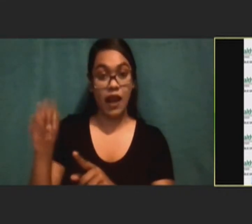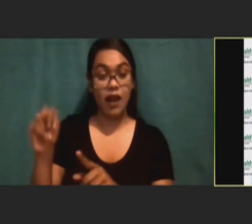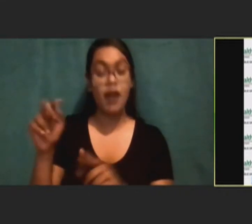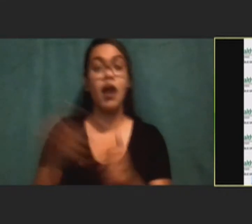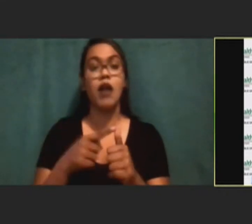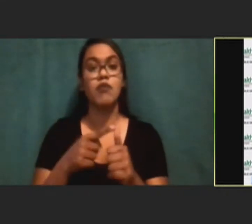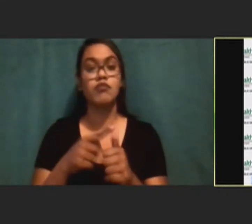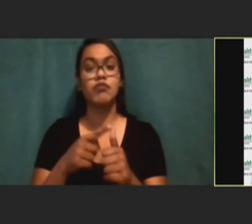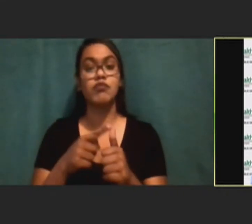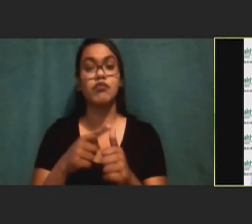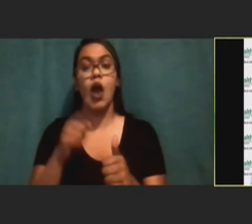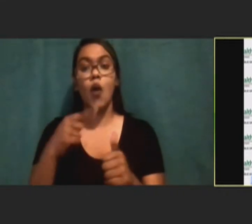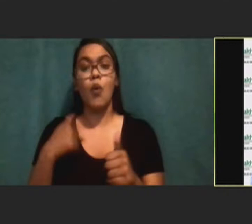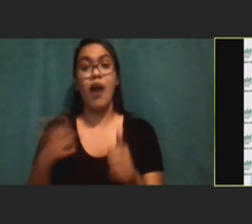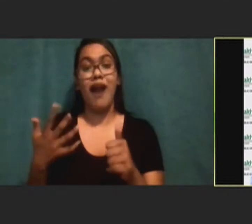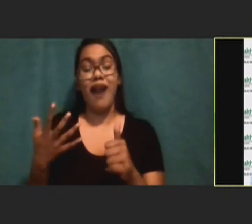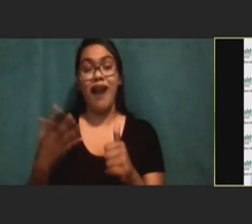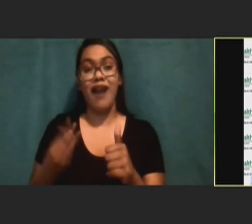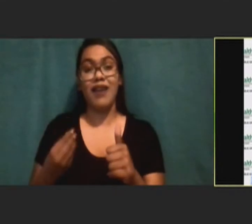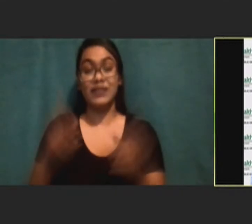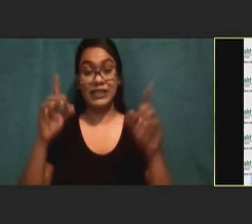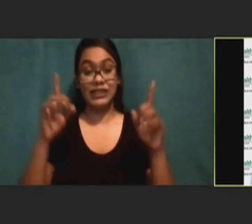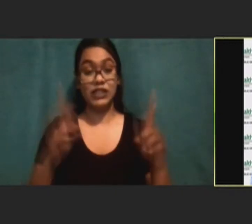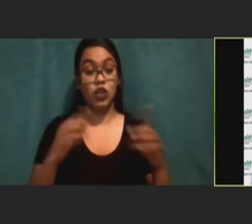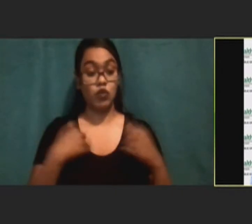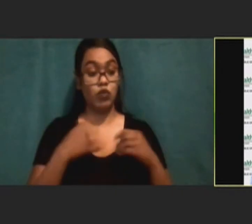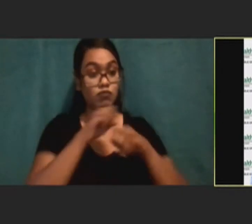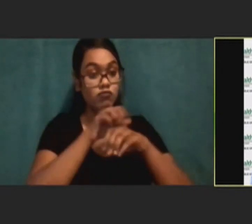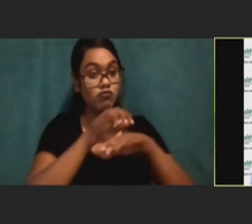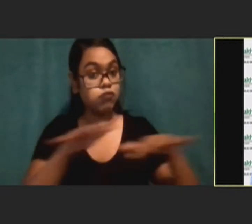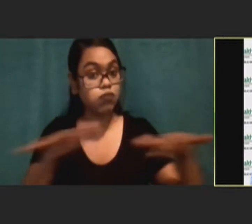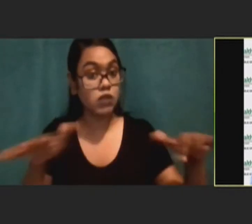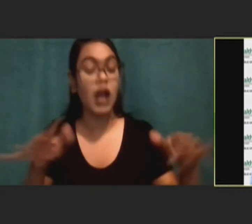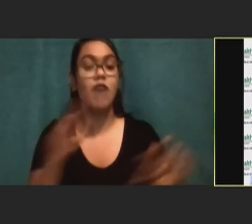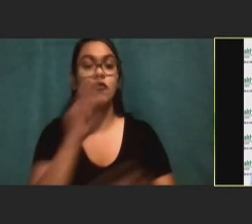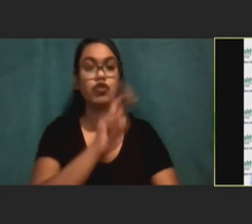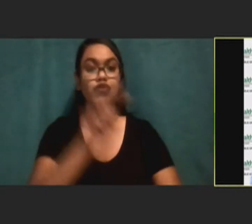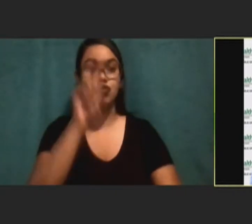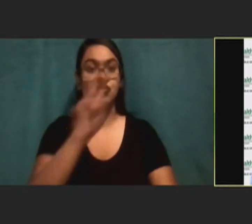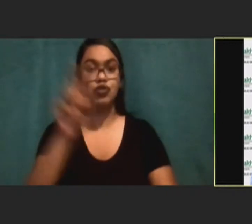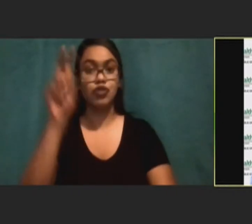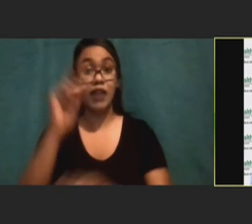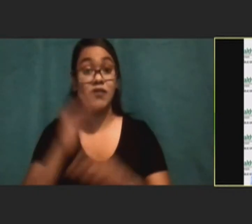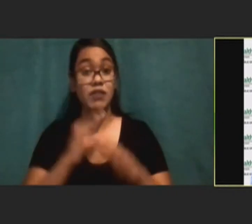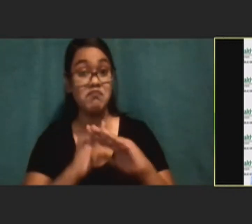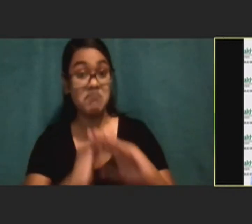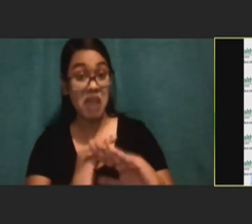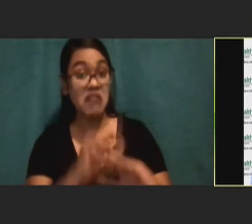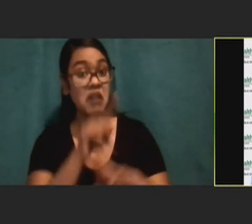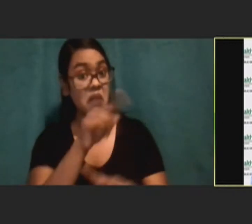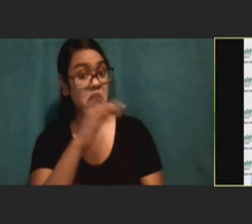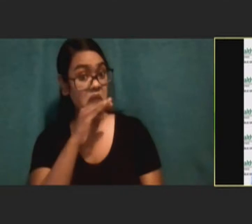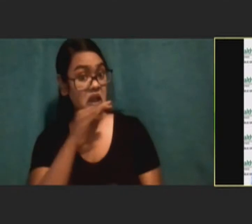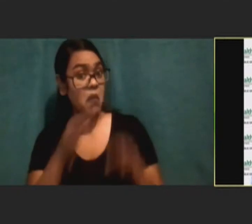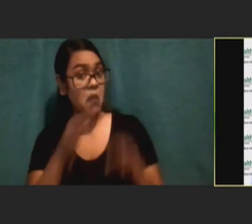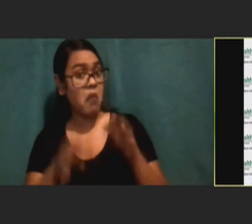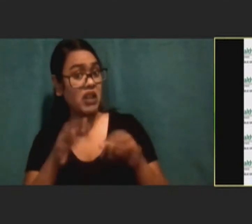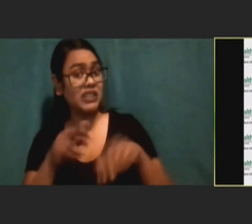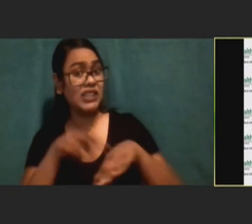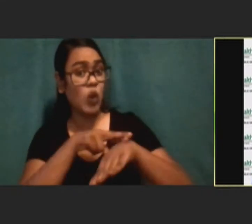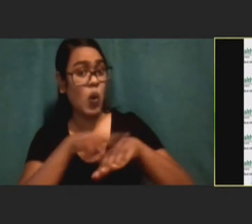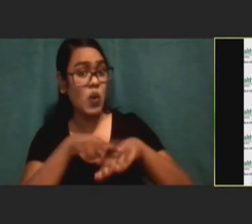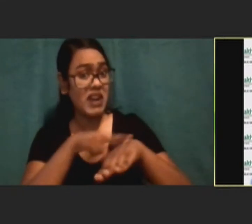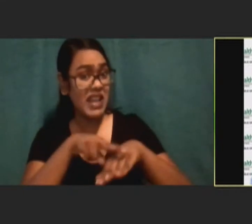ban. Could the decision by the Western countries be informed by politics or racism? How hopeful are we to reverse this travel